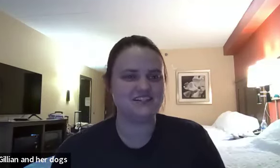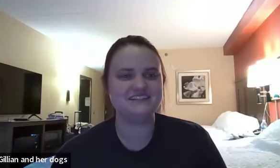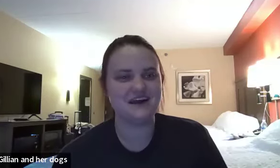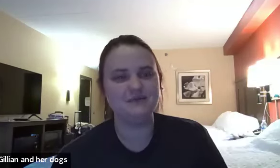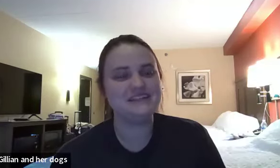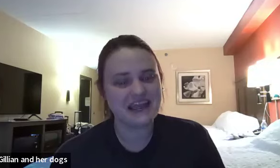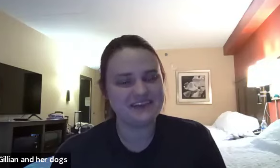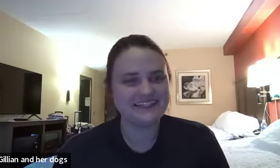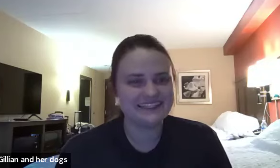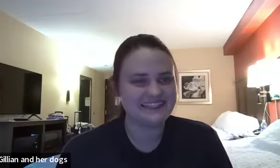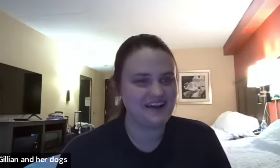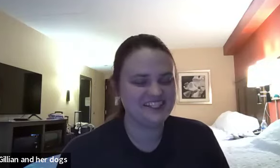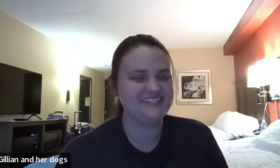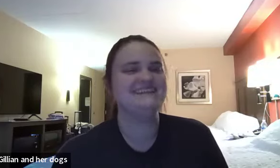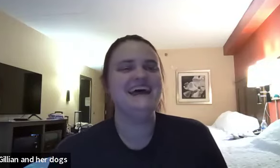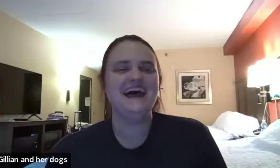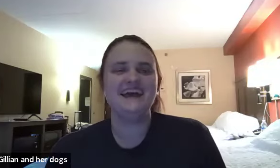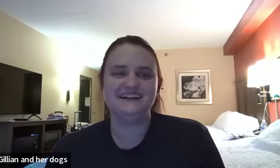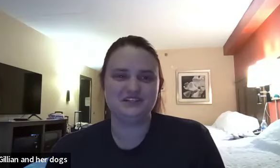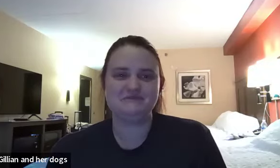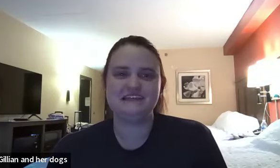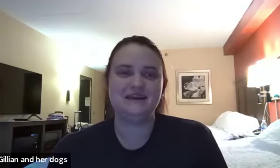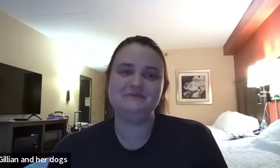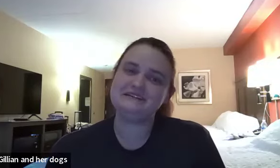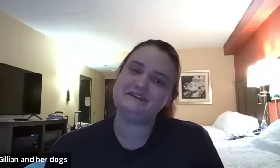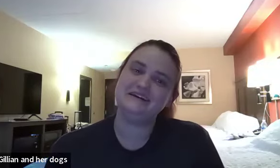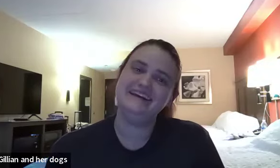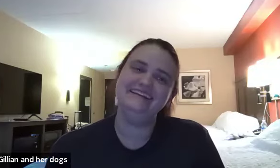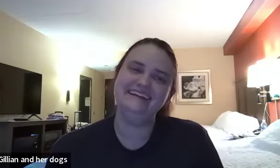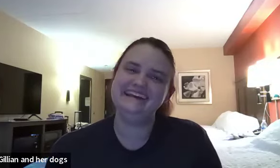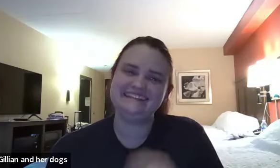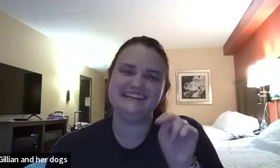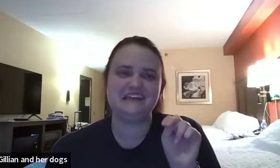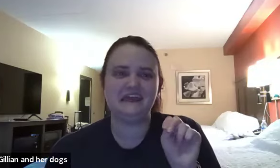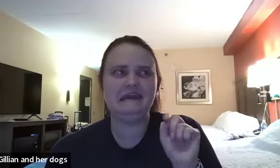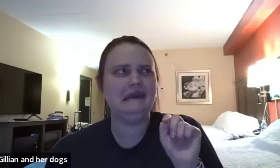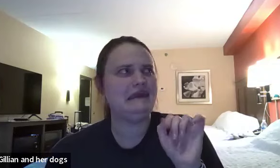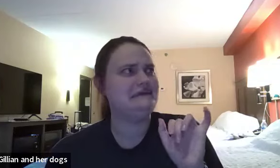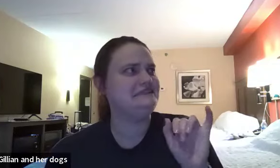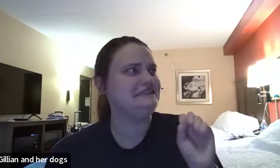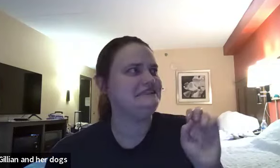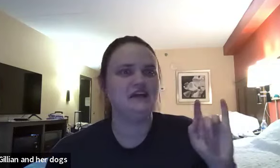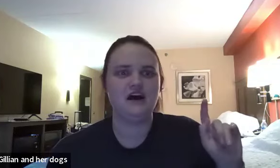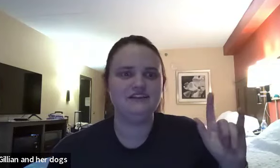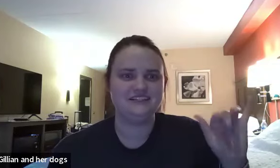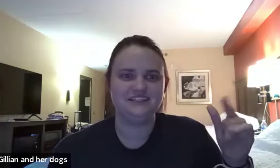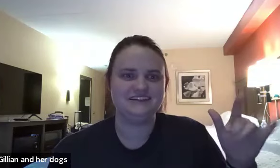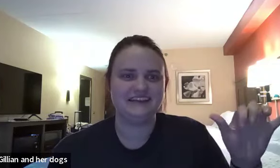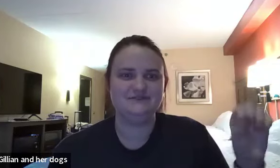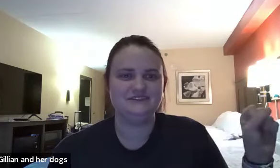anesthesiologist. We did have an anesthesiologist, and I looked at him and was like, I'm really sorry. Because he's like, anesthesiologist. Like That's right. I